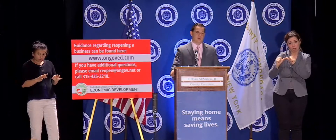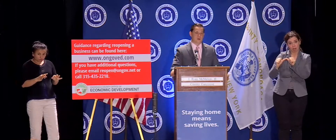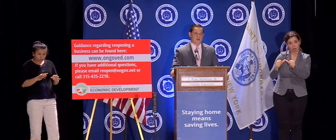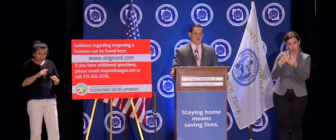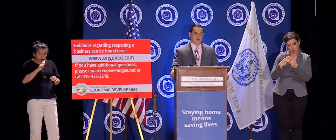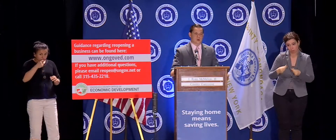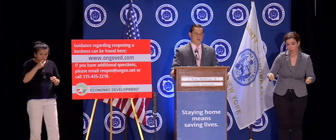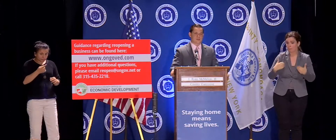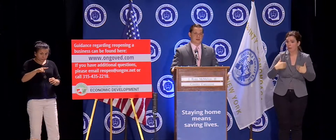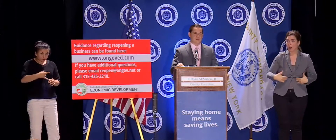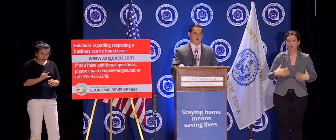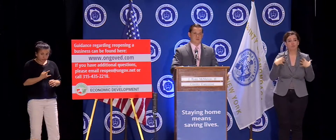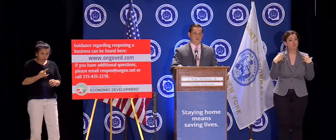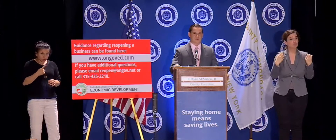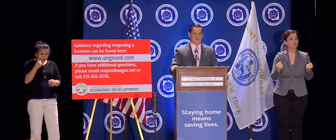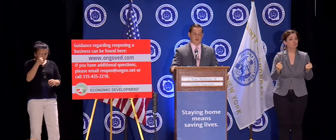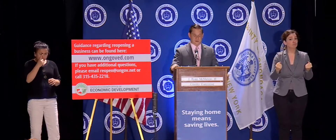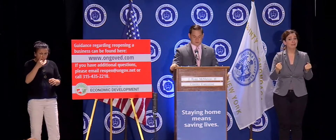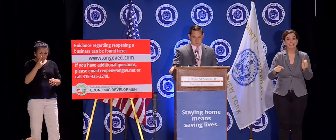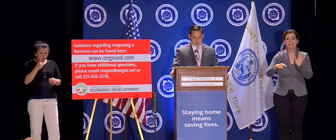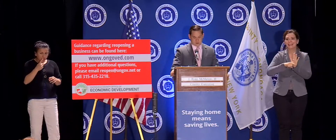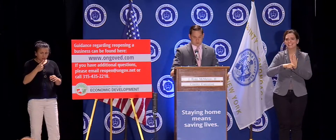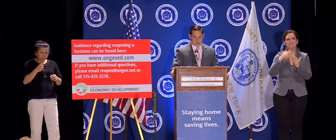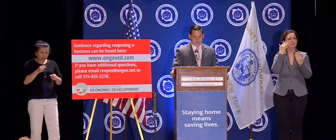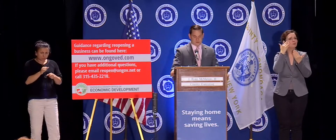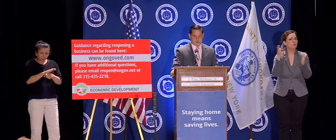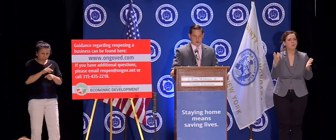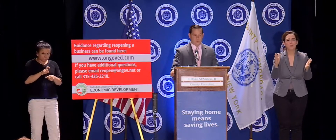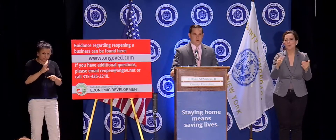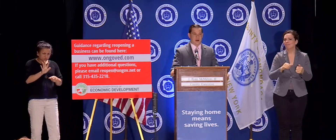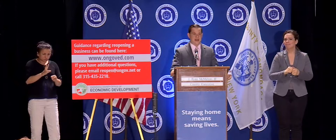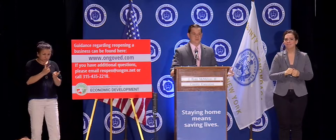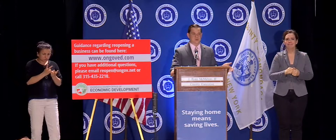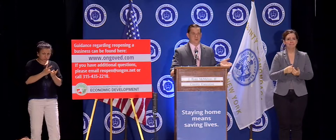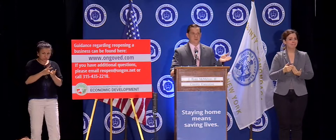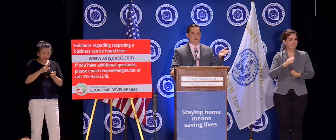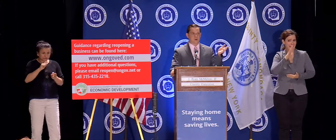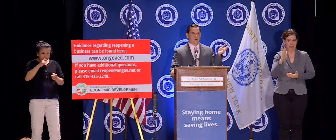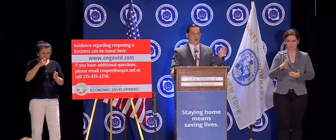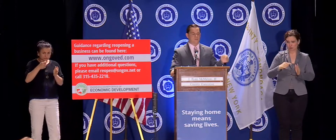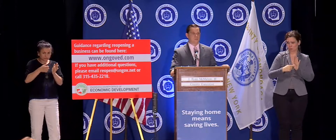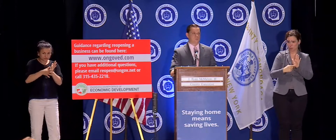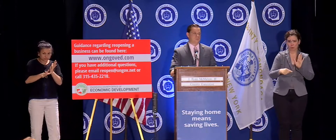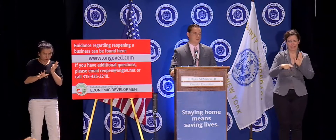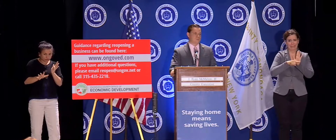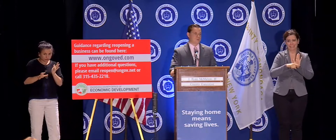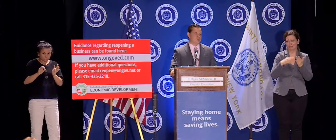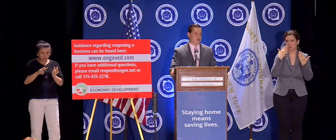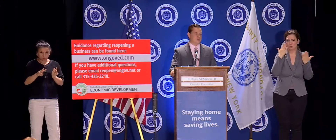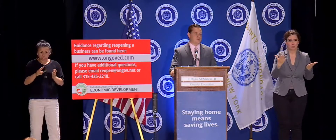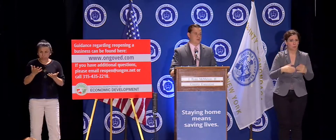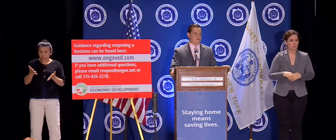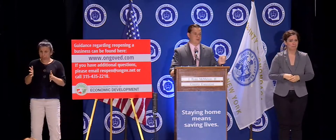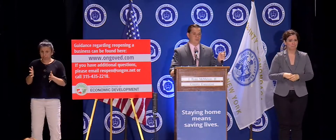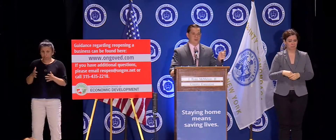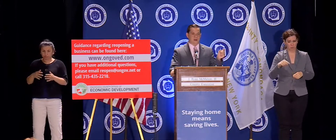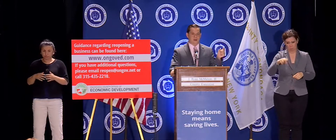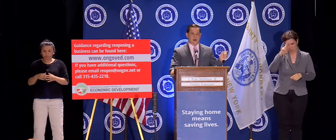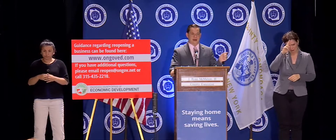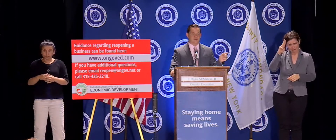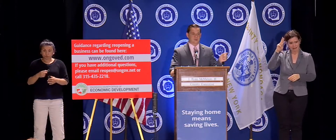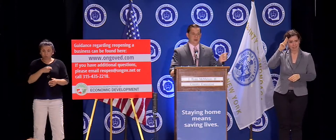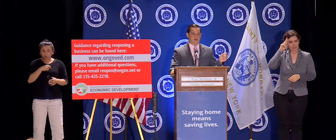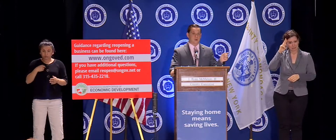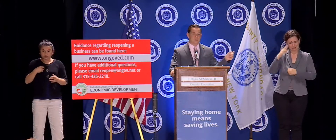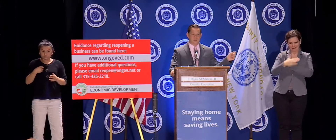recovered. So the same holds true for this. So we have a scenario where our hospital numbers are going up because we have people that